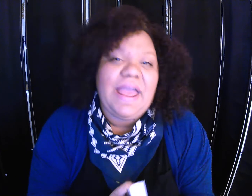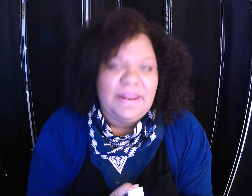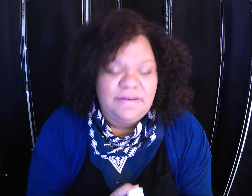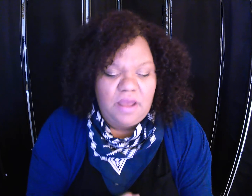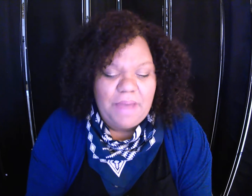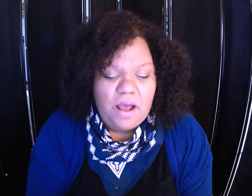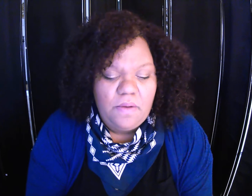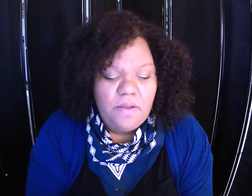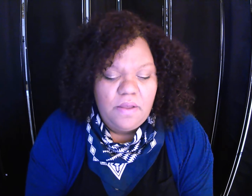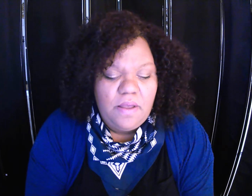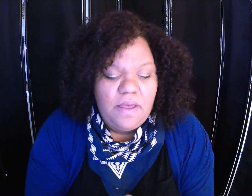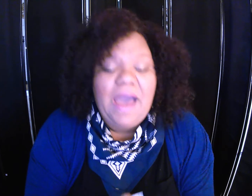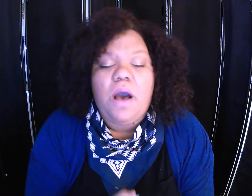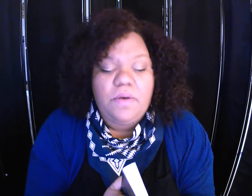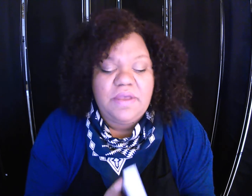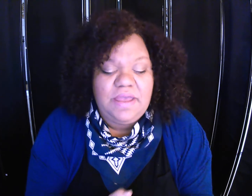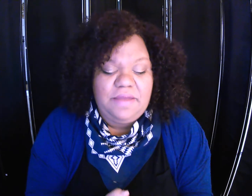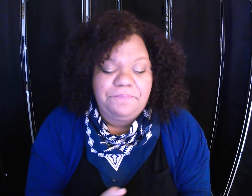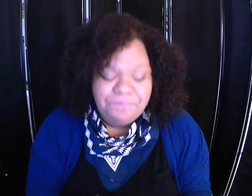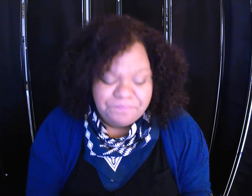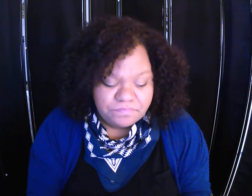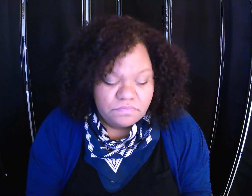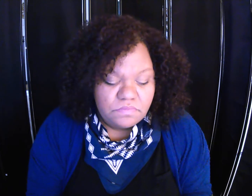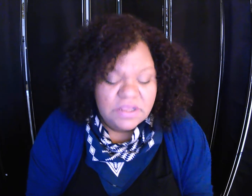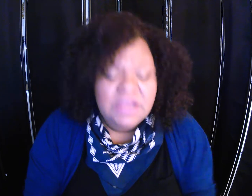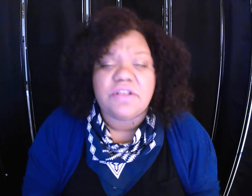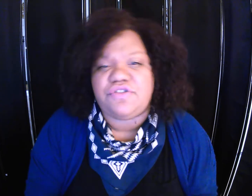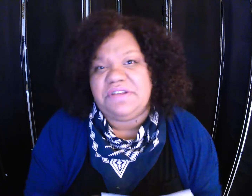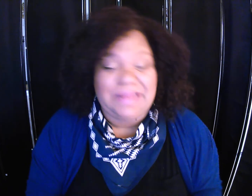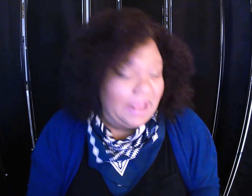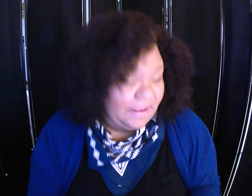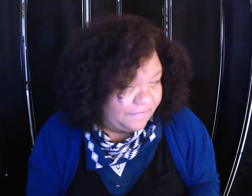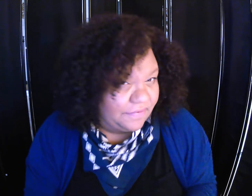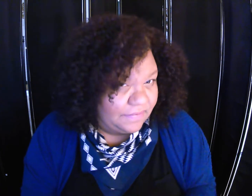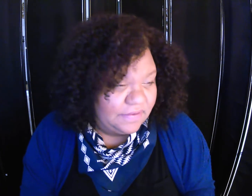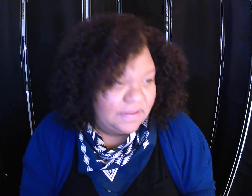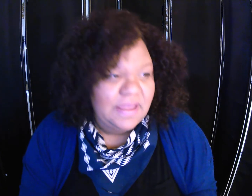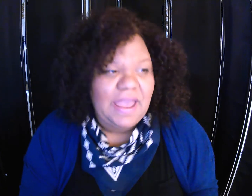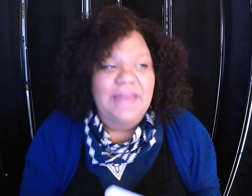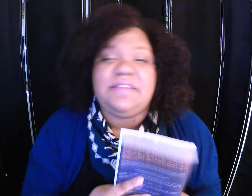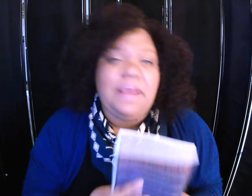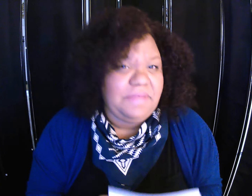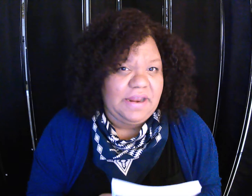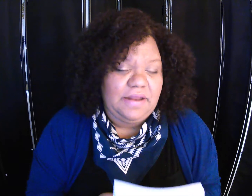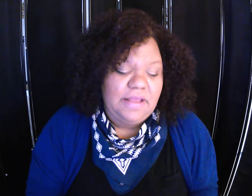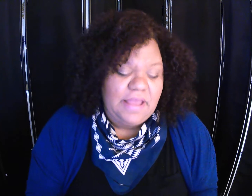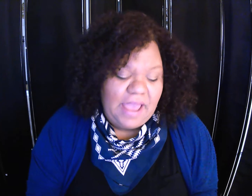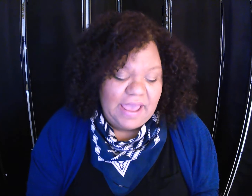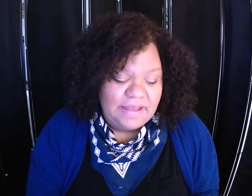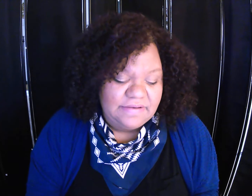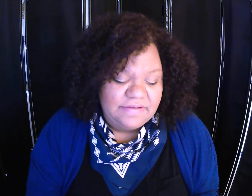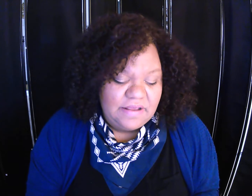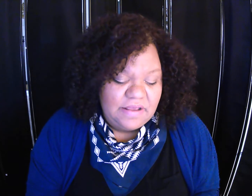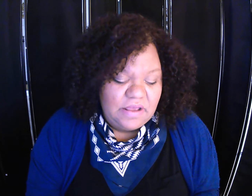grand about how Kim illustrates life and accepting it. And in